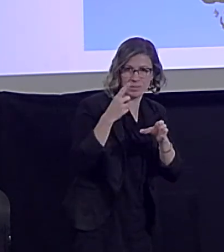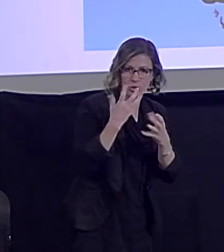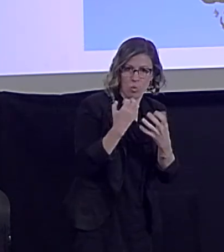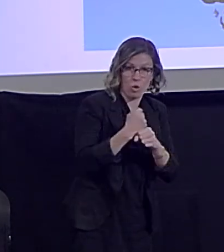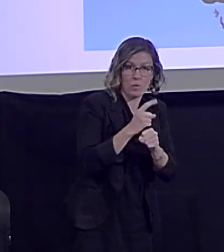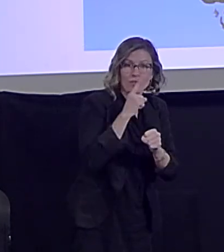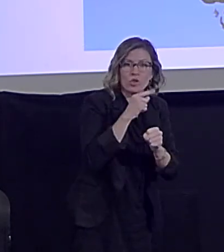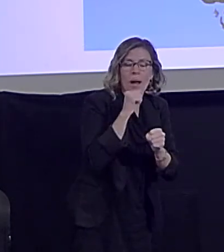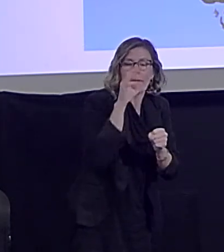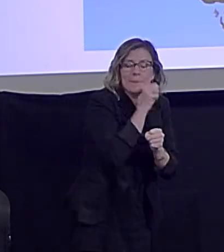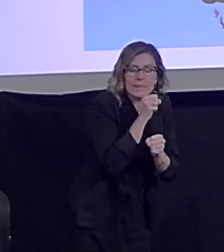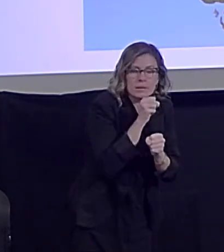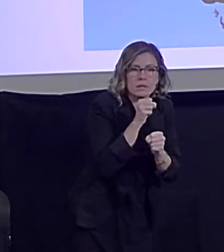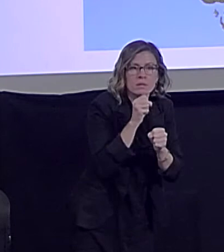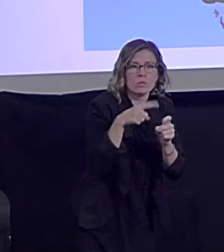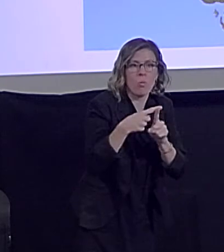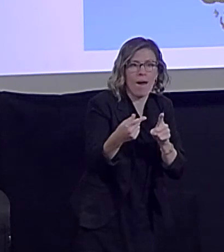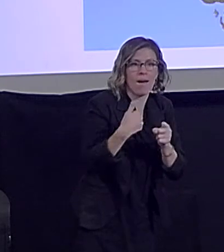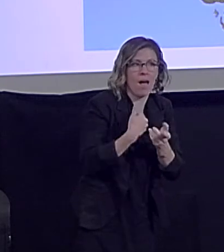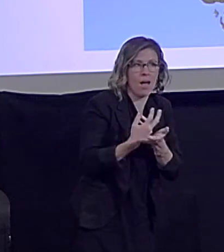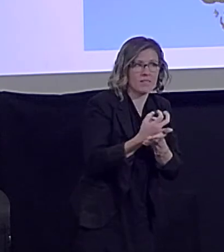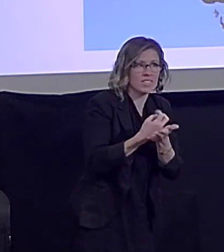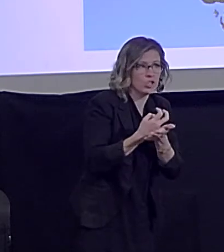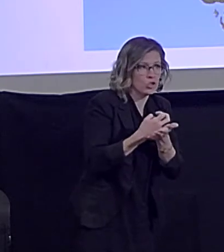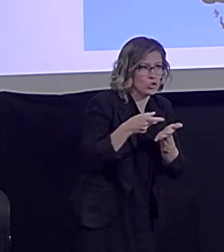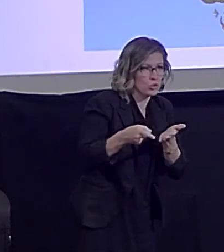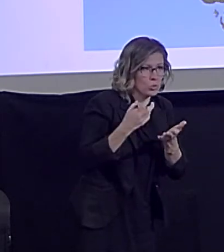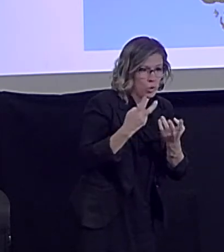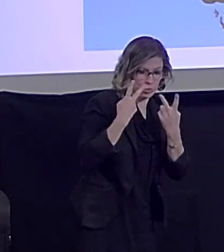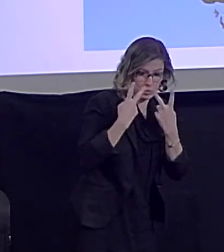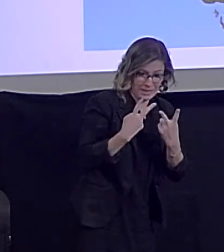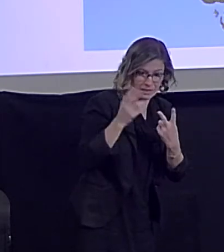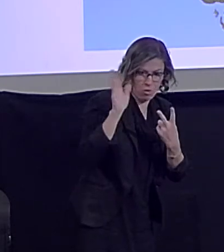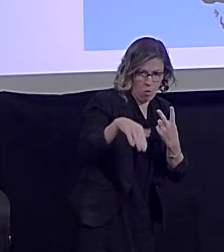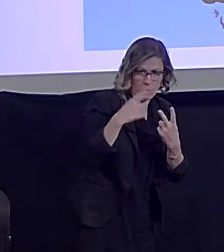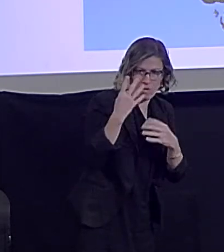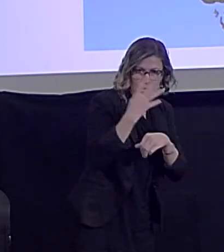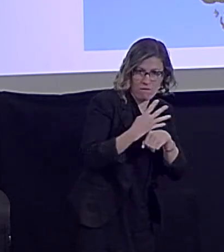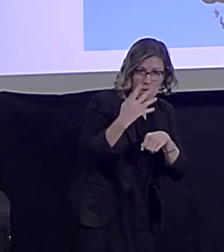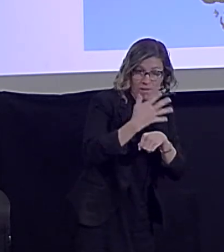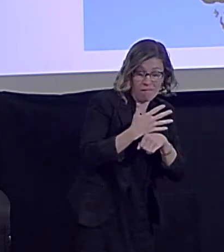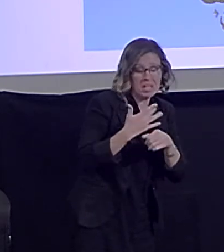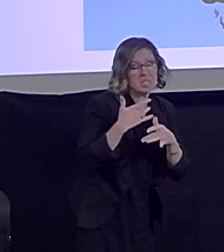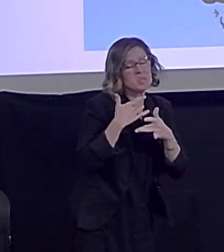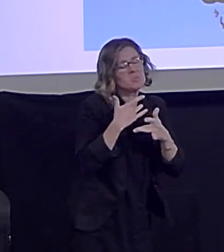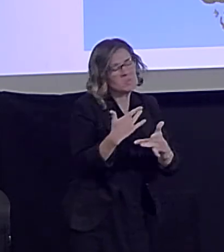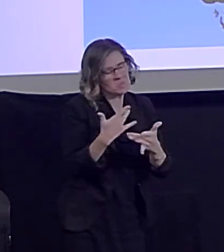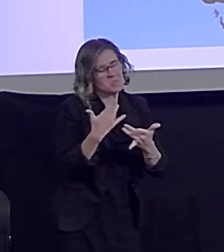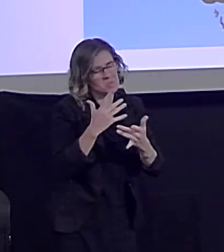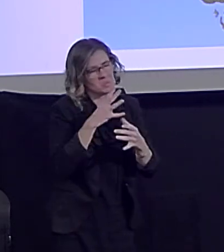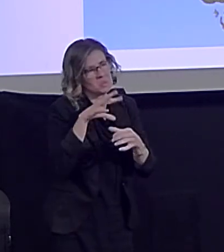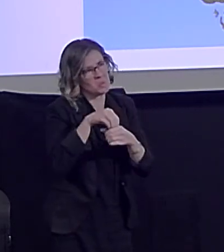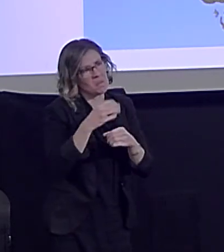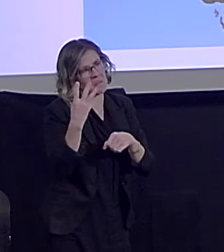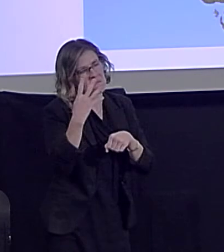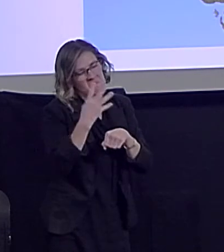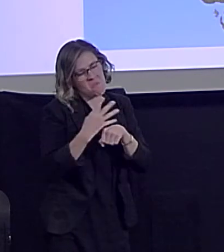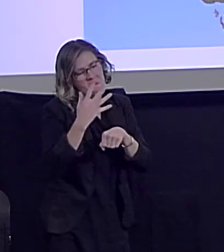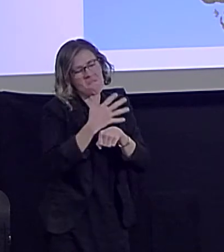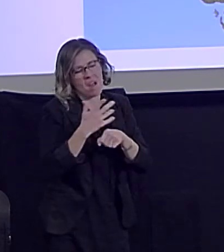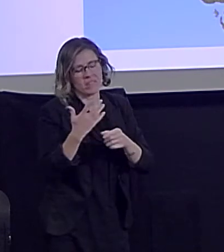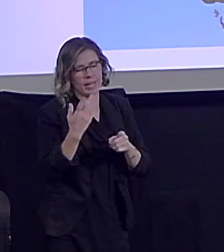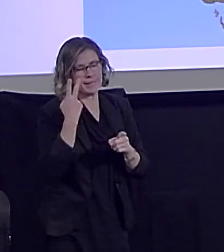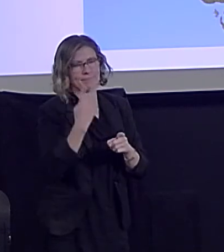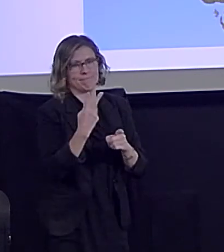miss an epileptic fit, seizure. After 4 days, typically you know where is the focus.